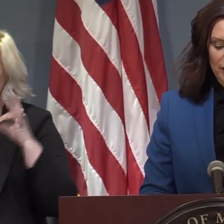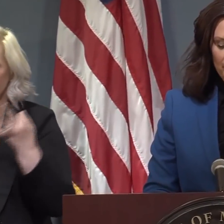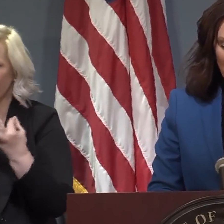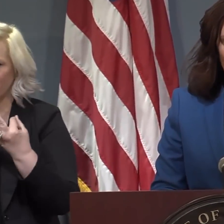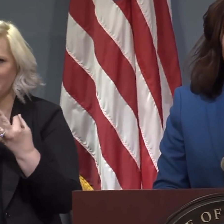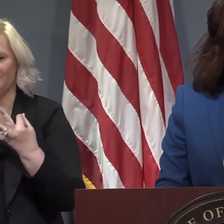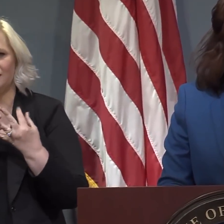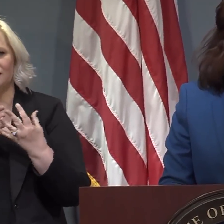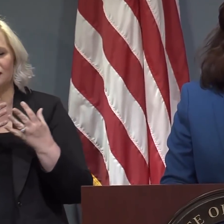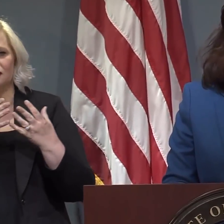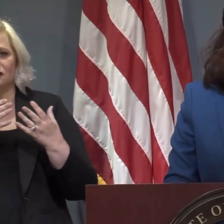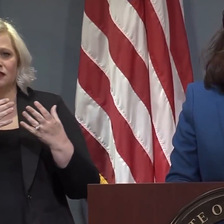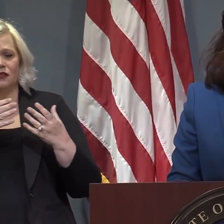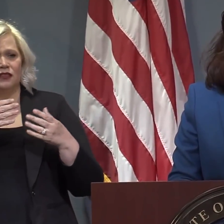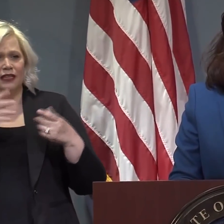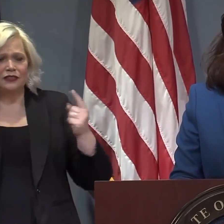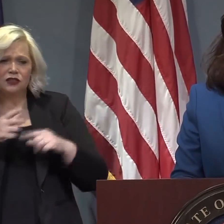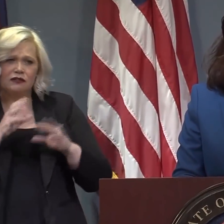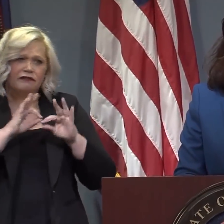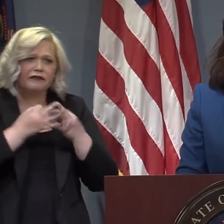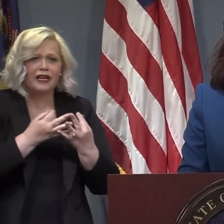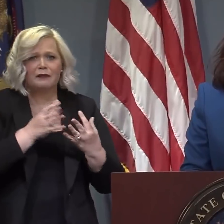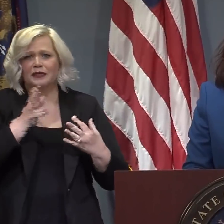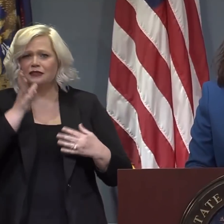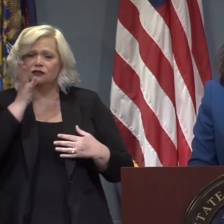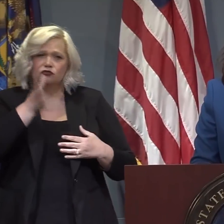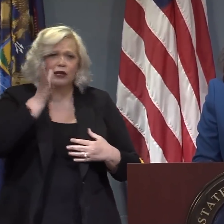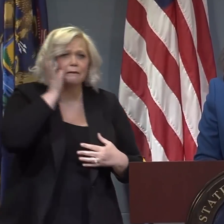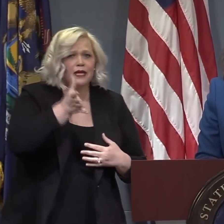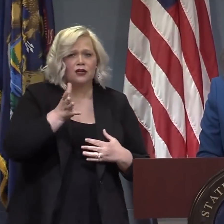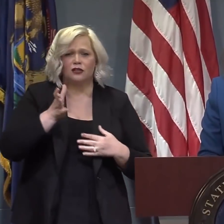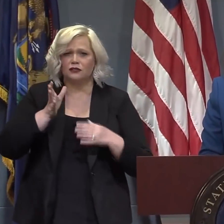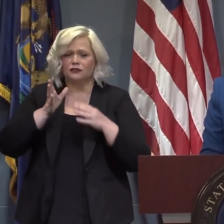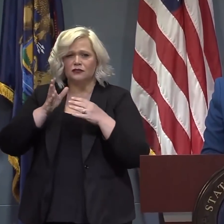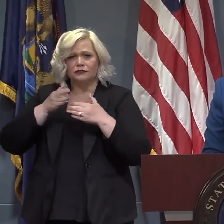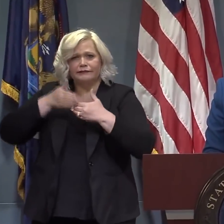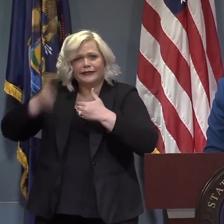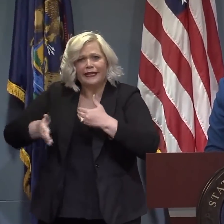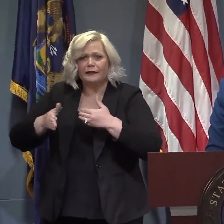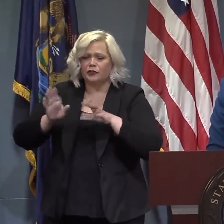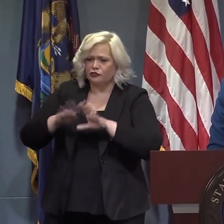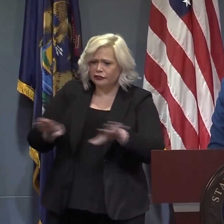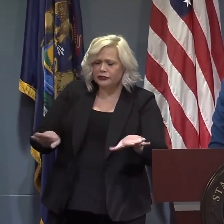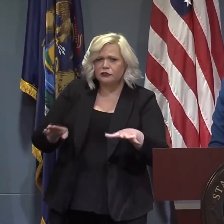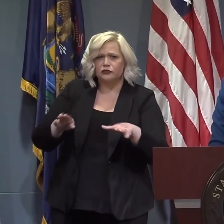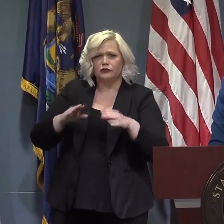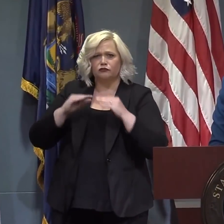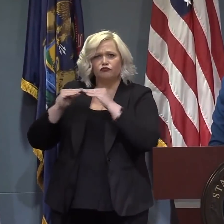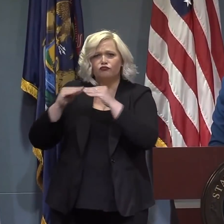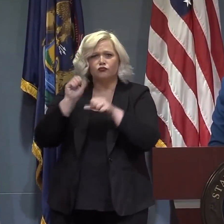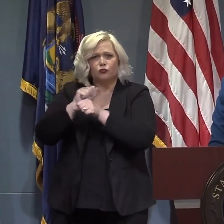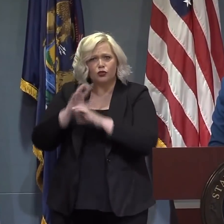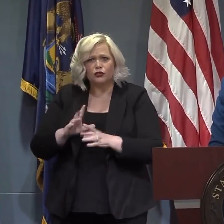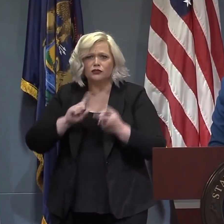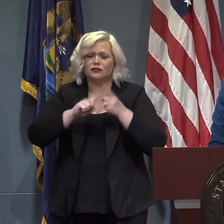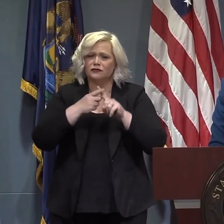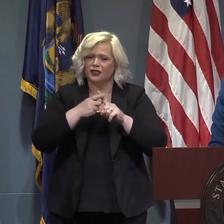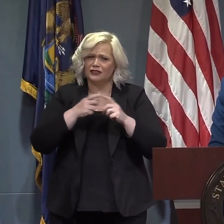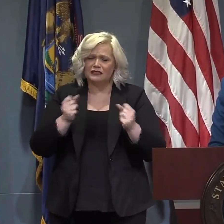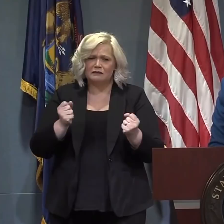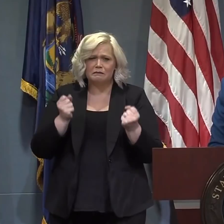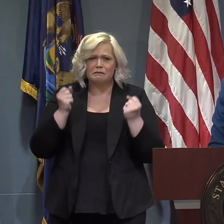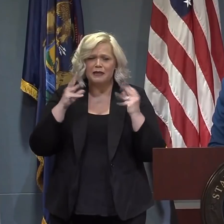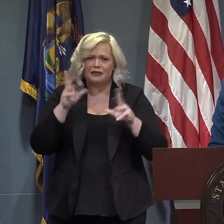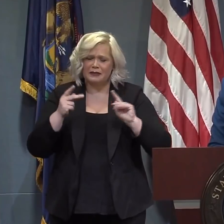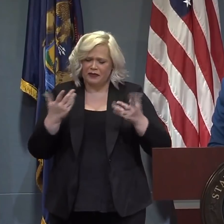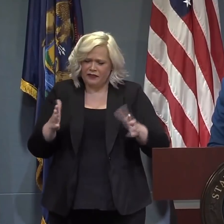after our parents, our children, our neighbors, our coworkers and friends. Thousands of people in our state have died